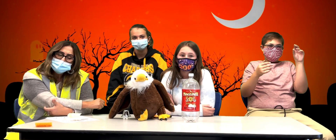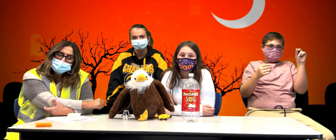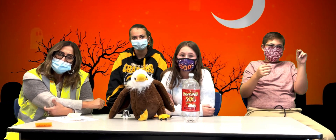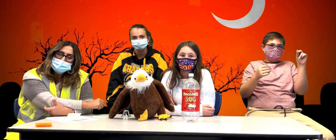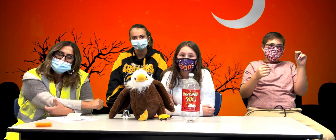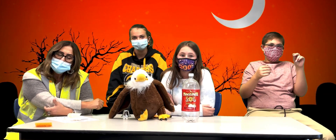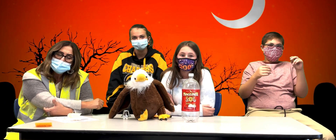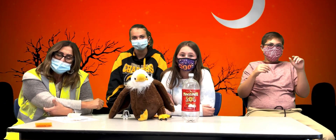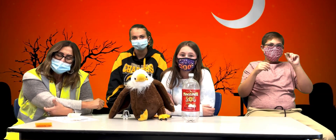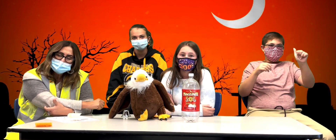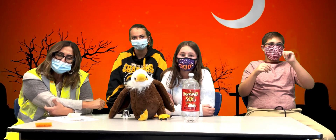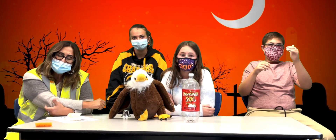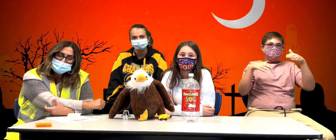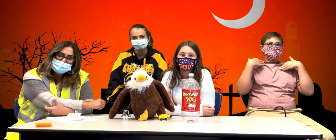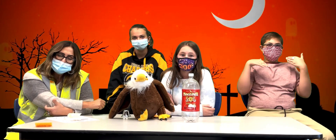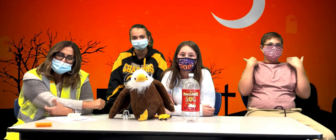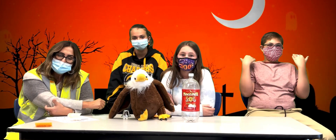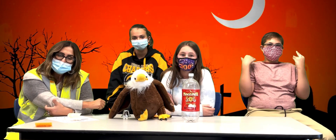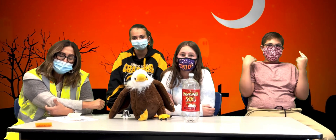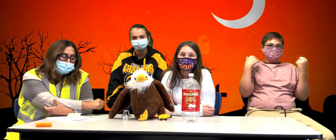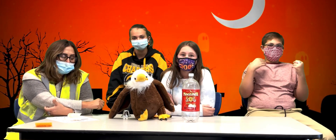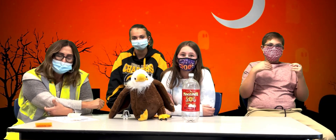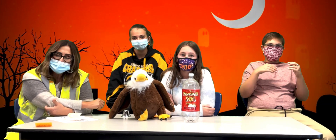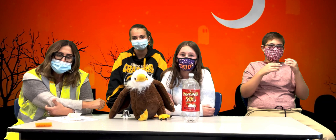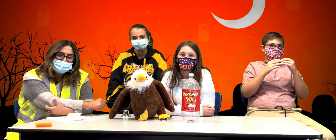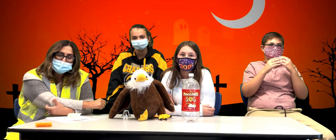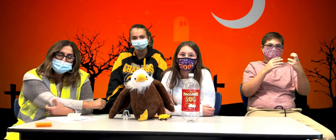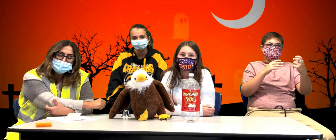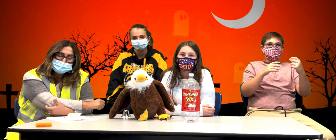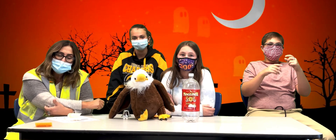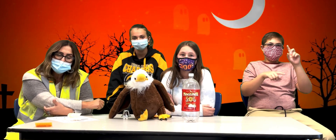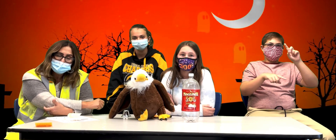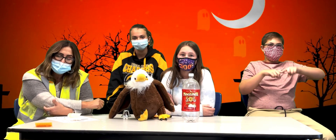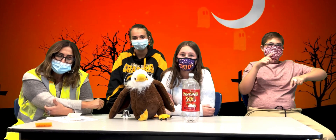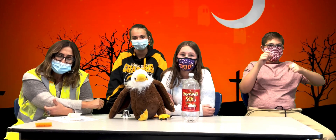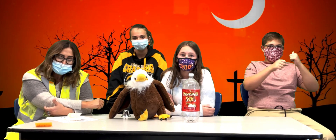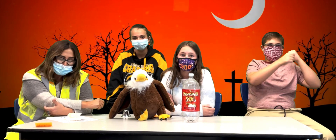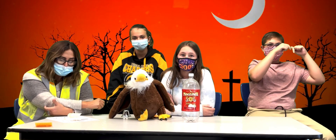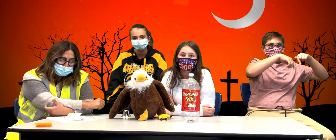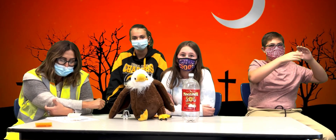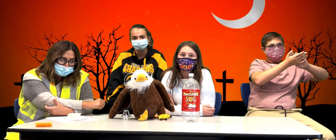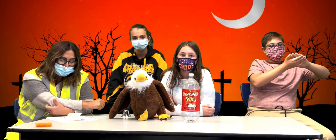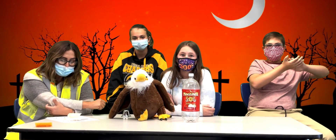because you are too young to watch that and we cannot support it here at school.